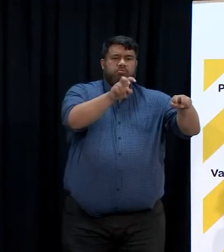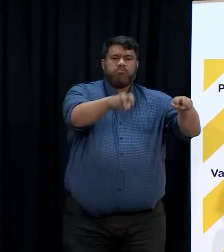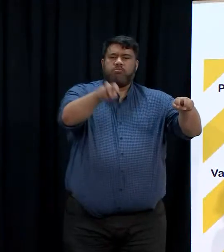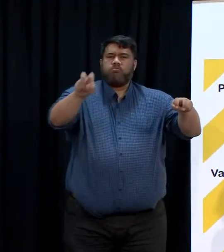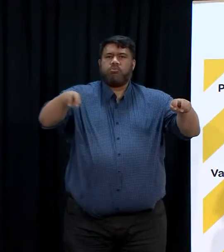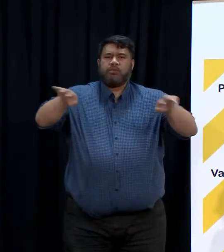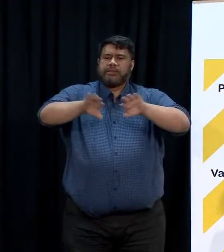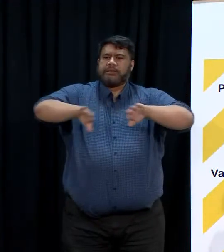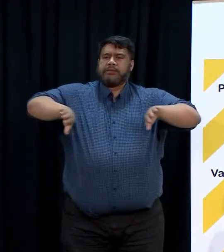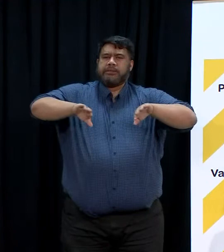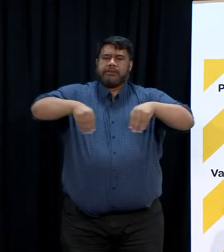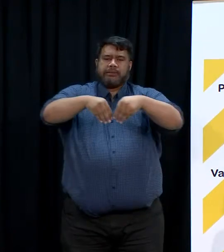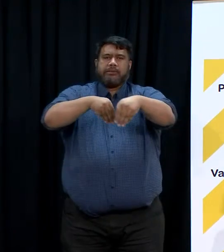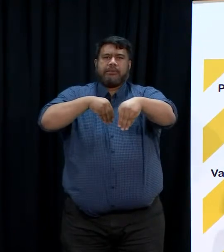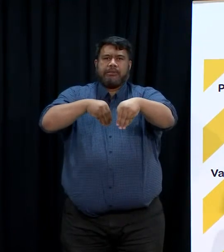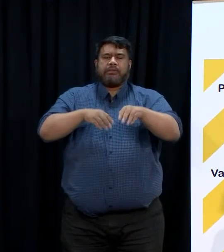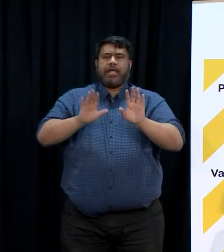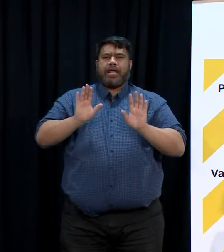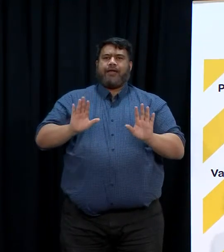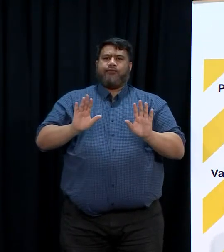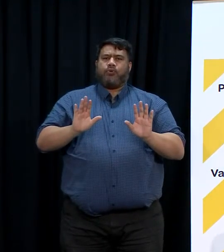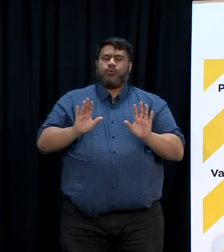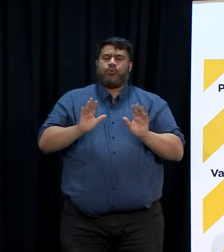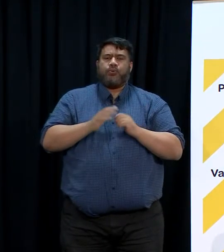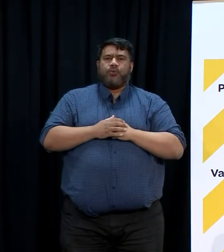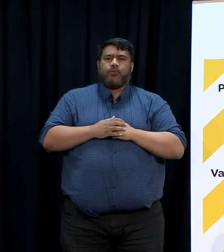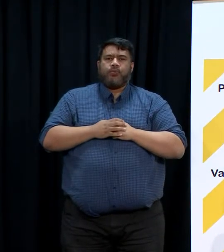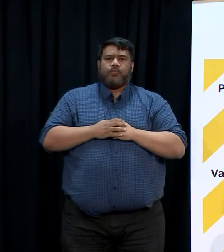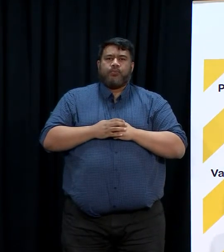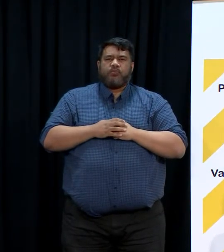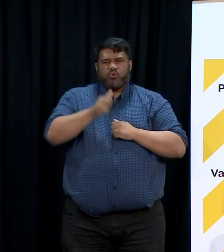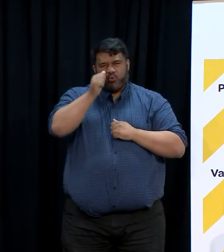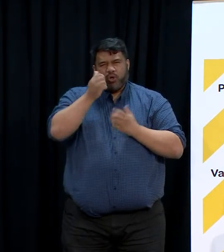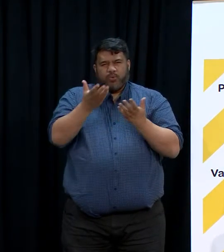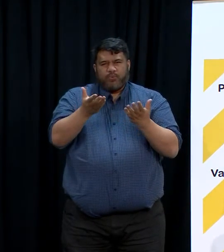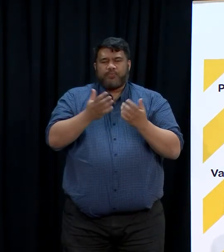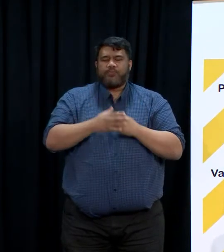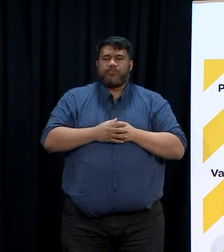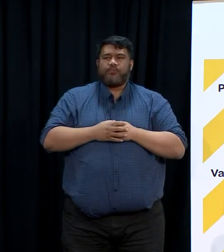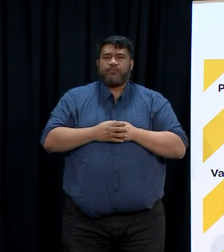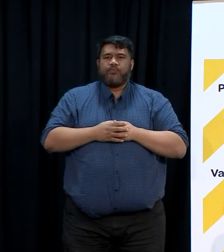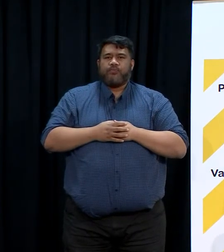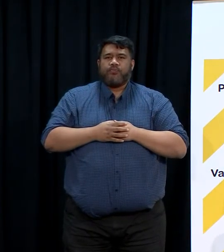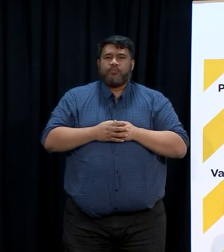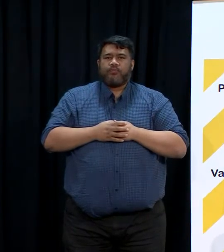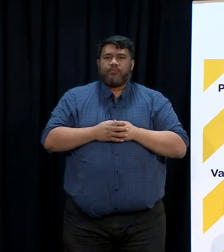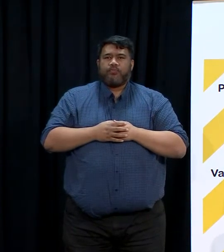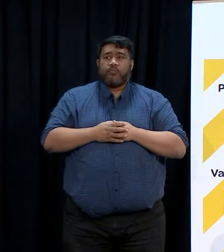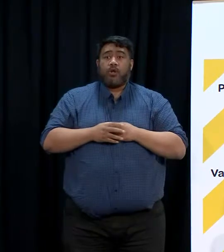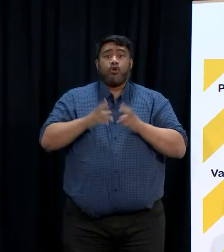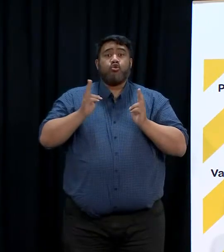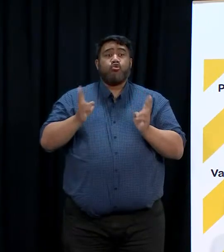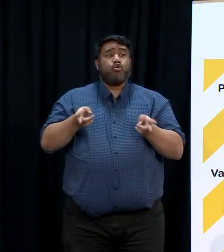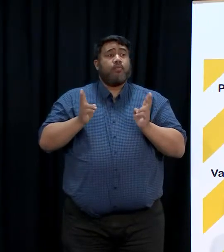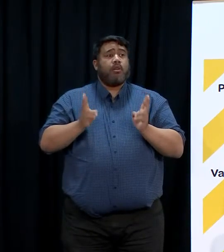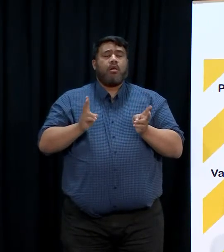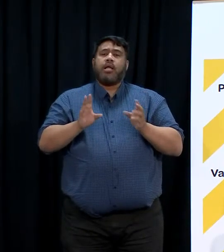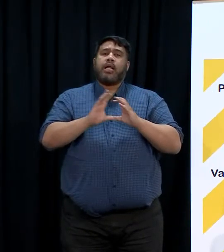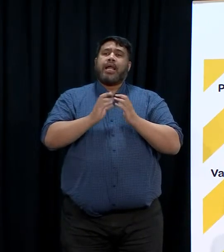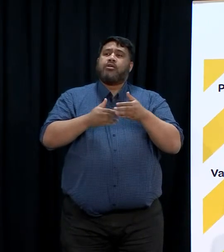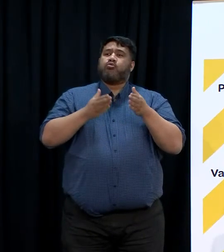of the examination process and a normal part of exam conditions. While classroom teaching and learning was disrupted